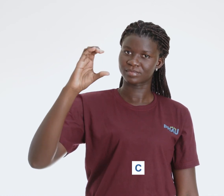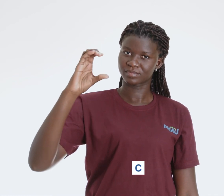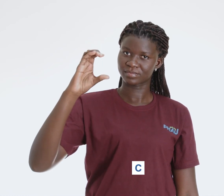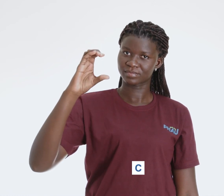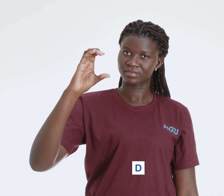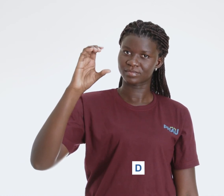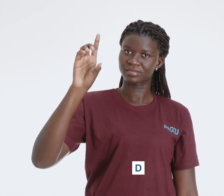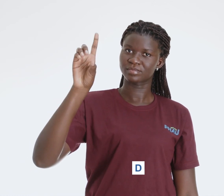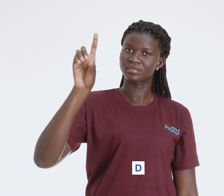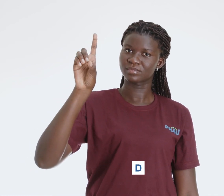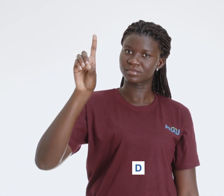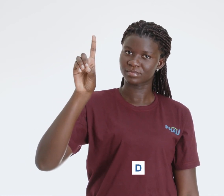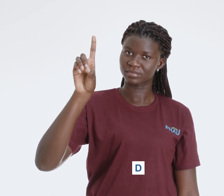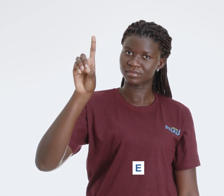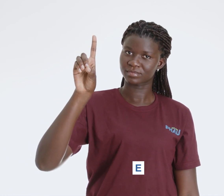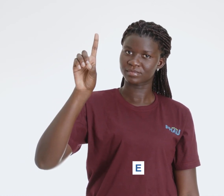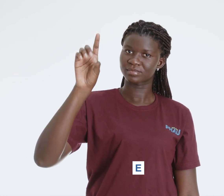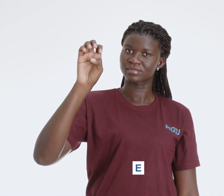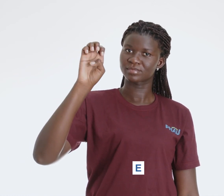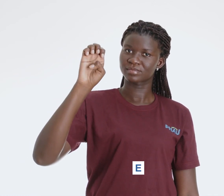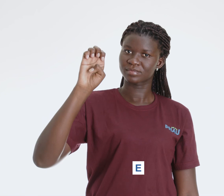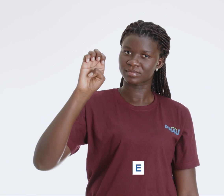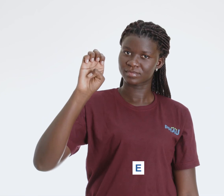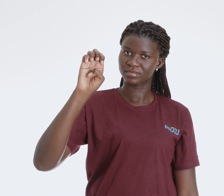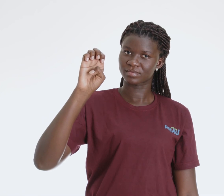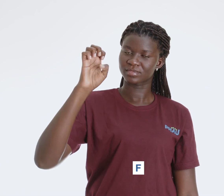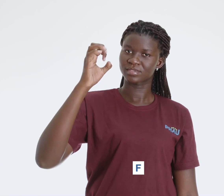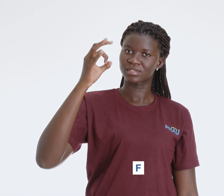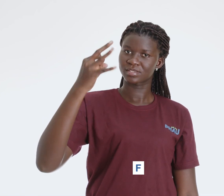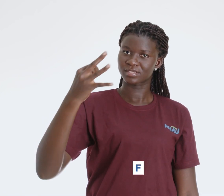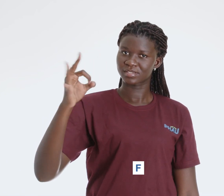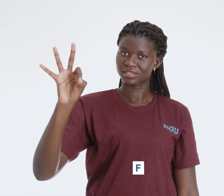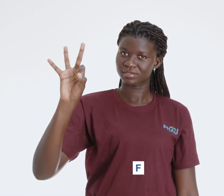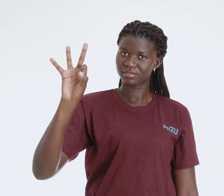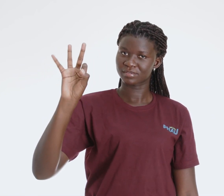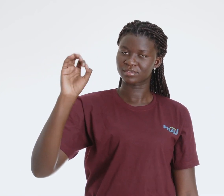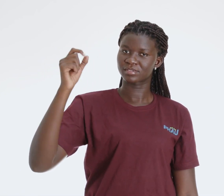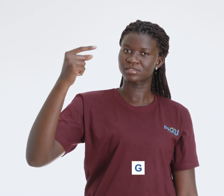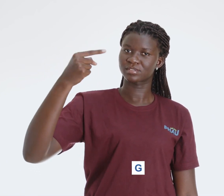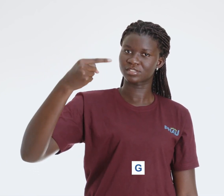C, D, E, F,